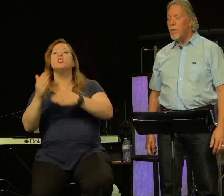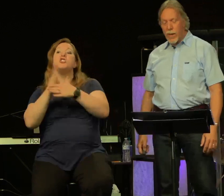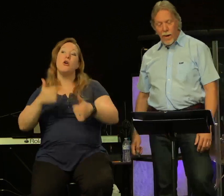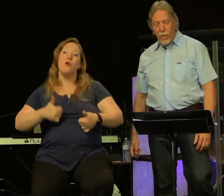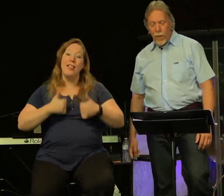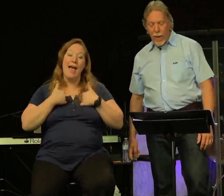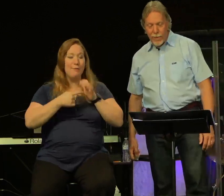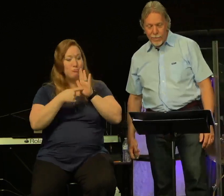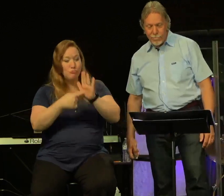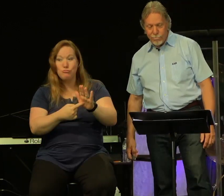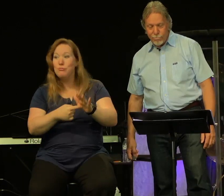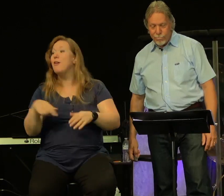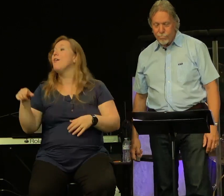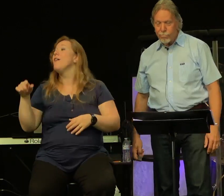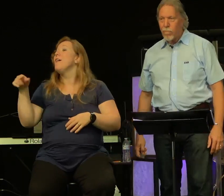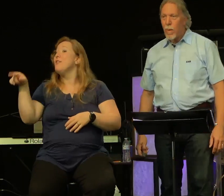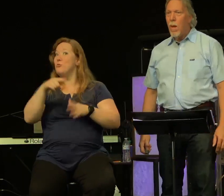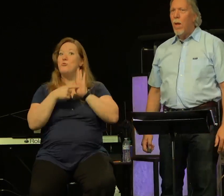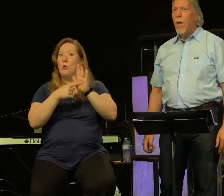life, you share your faith.